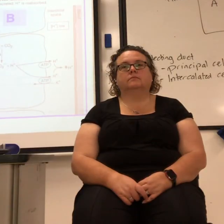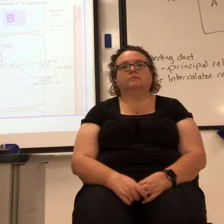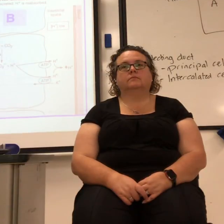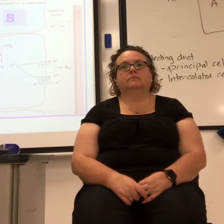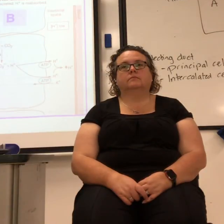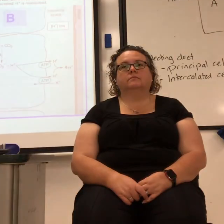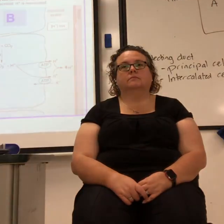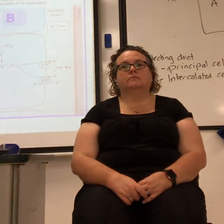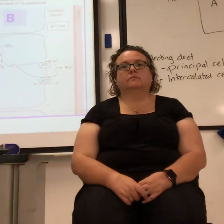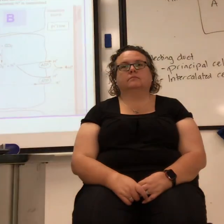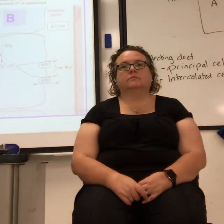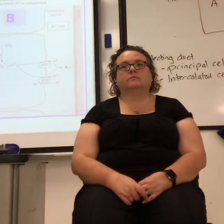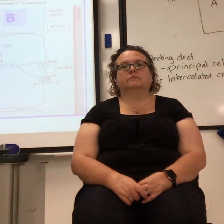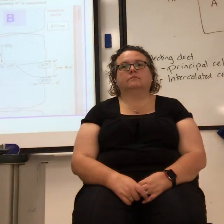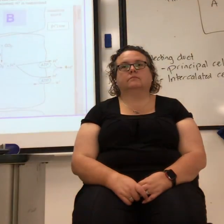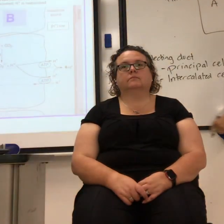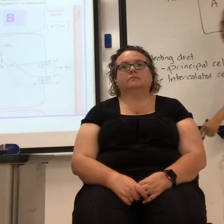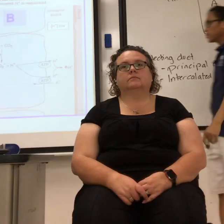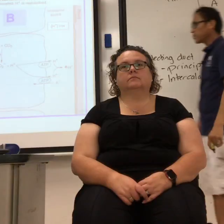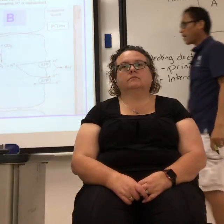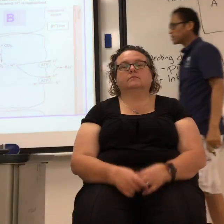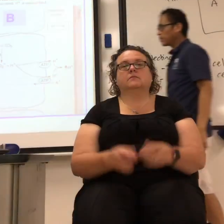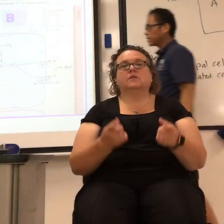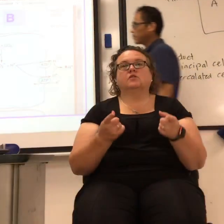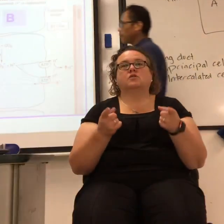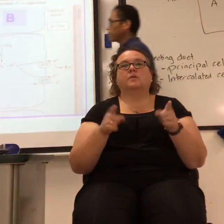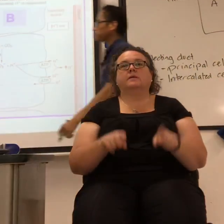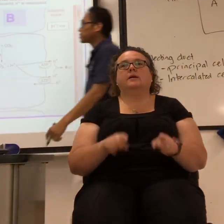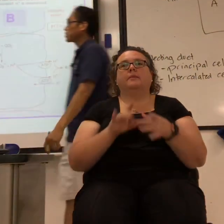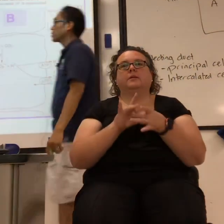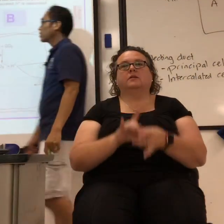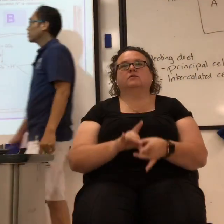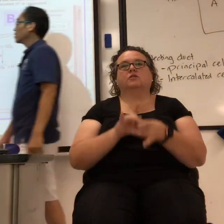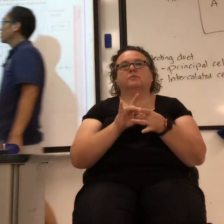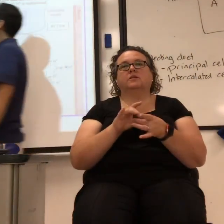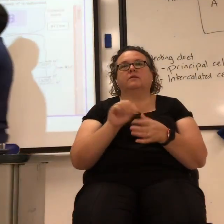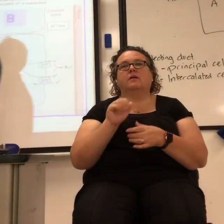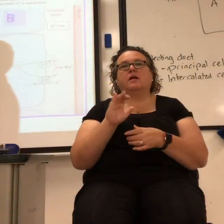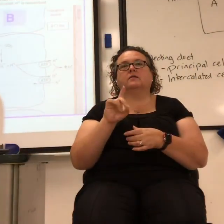Filtrate blood. So what's happening in terms of acid-base balance?